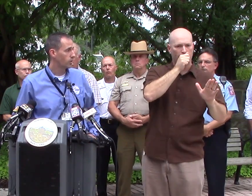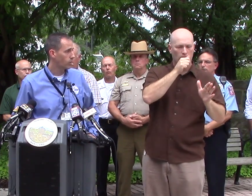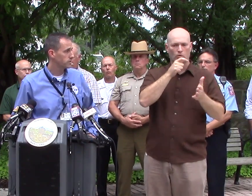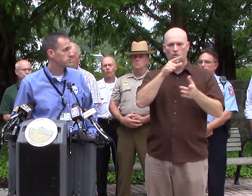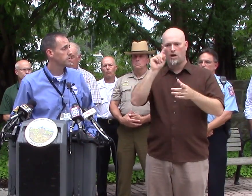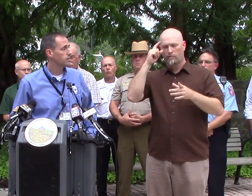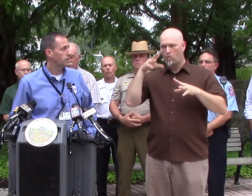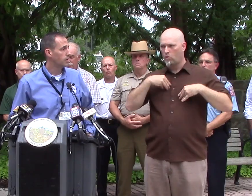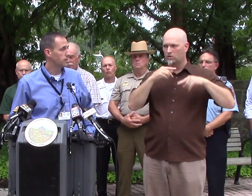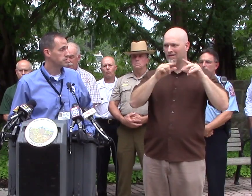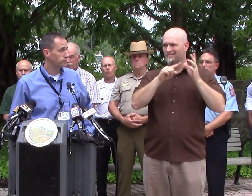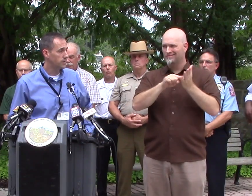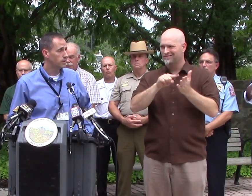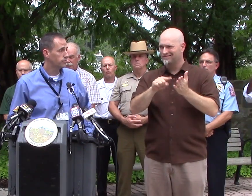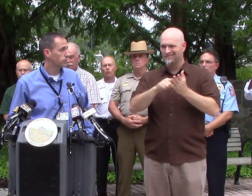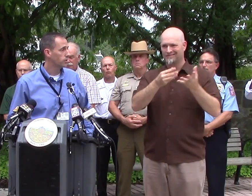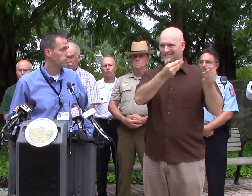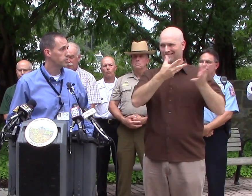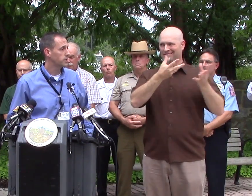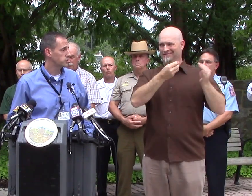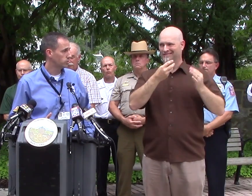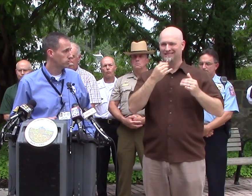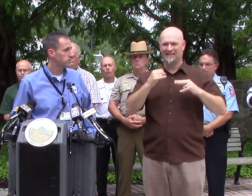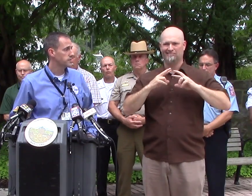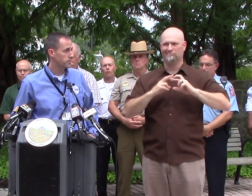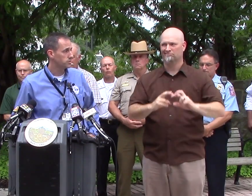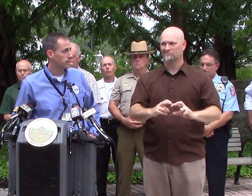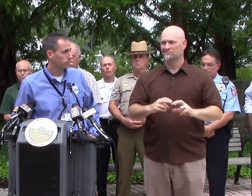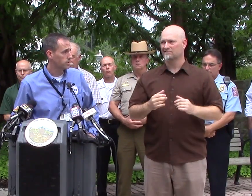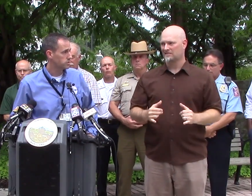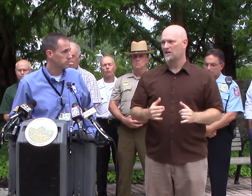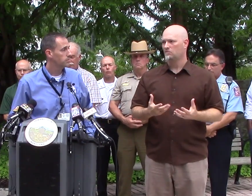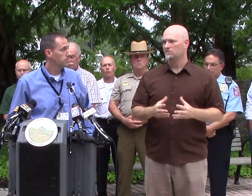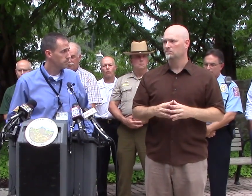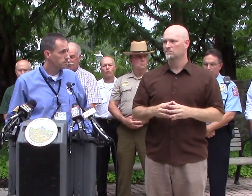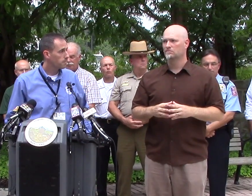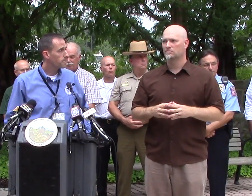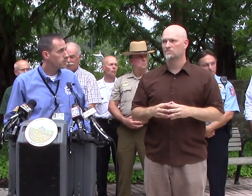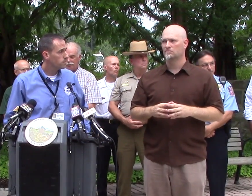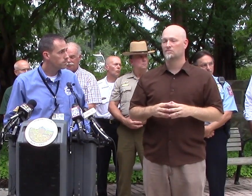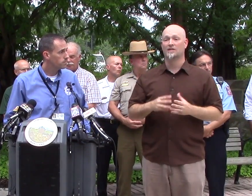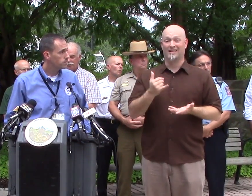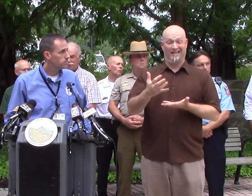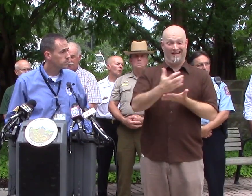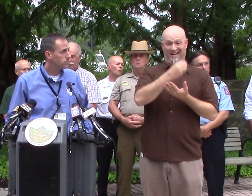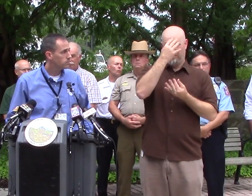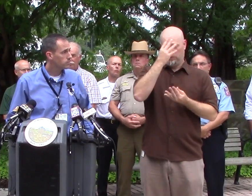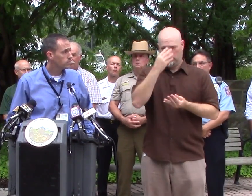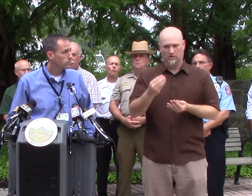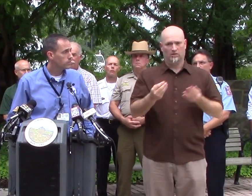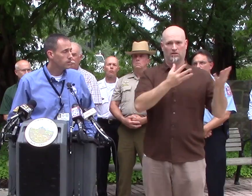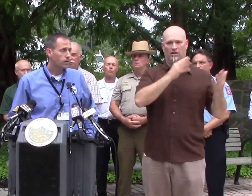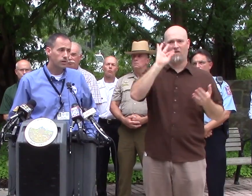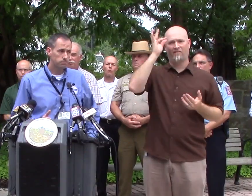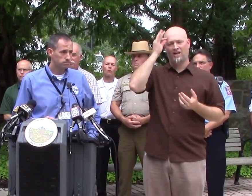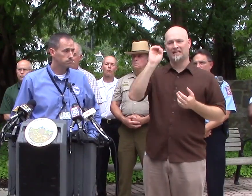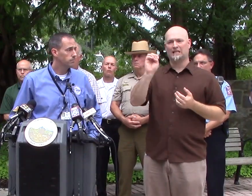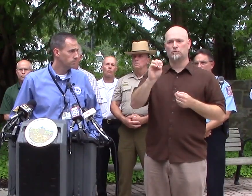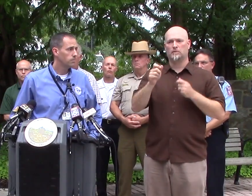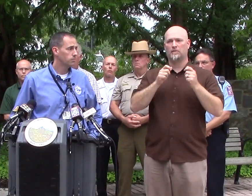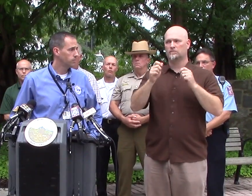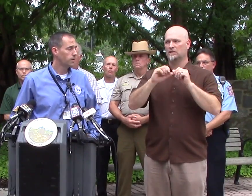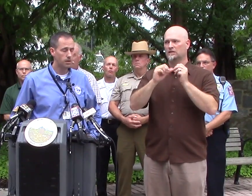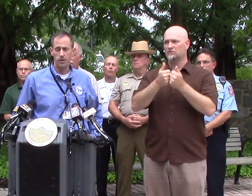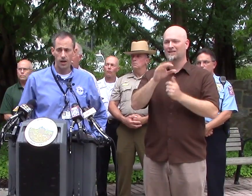make the request to FEMA for a potential disaster declaration. Safe to say multi-millions of dollars at